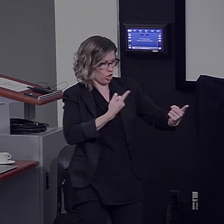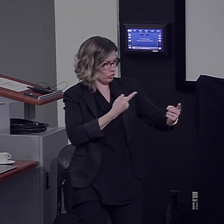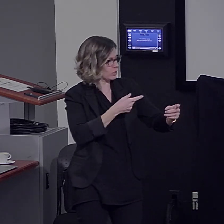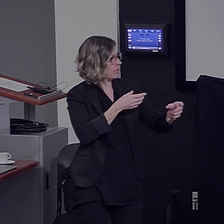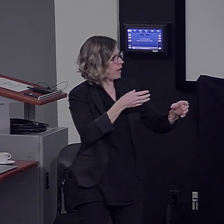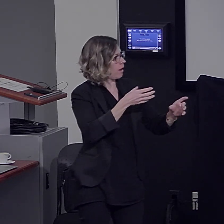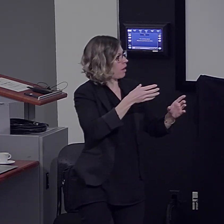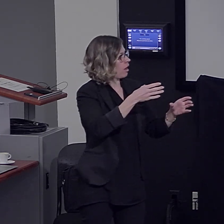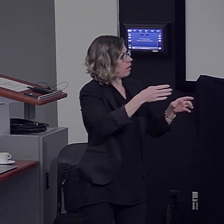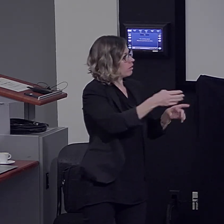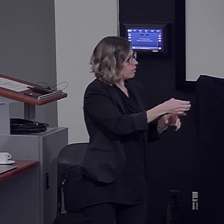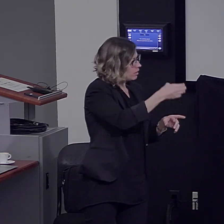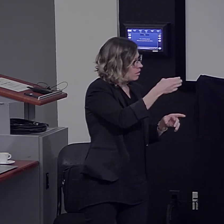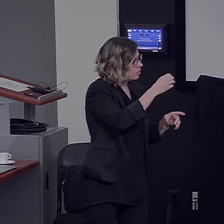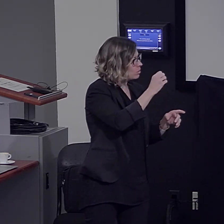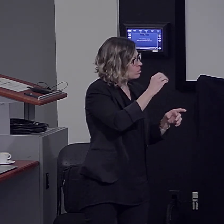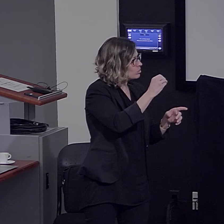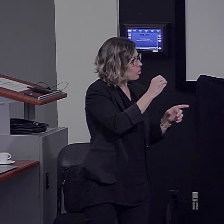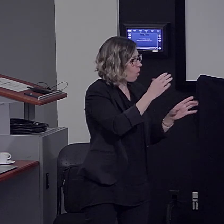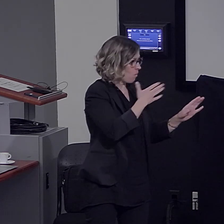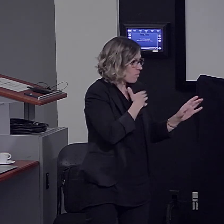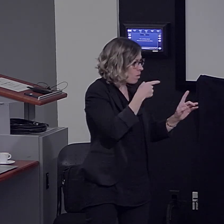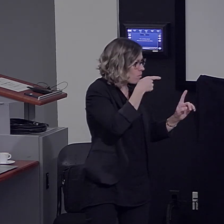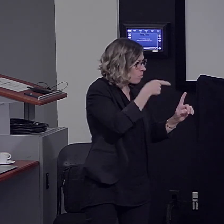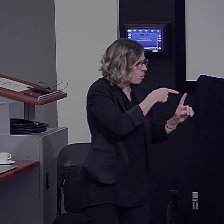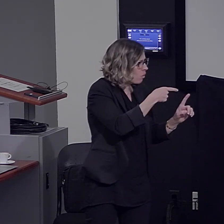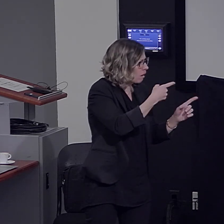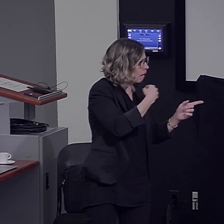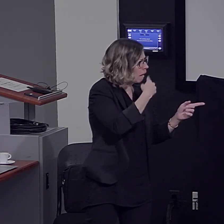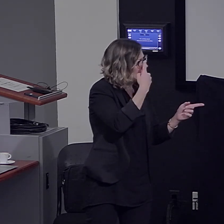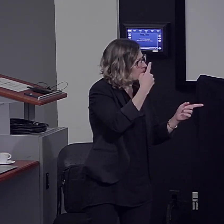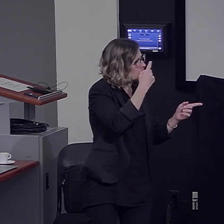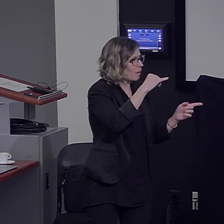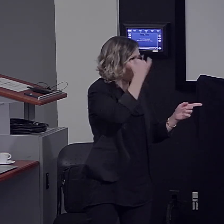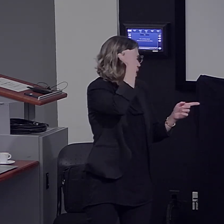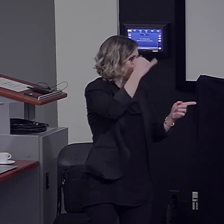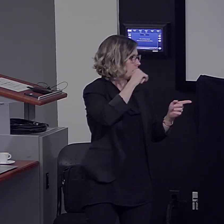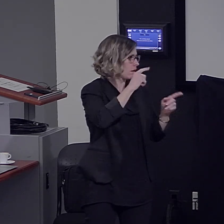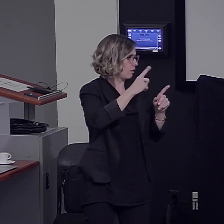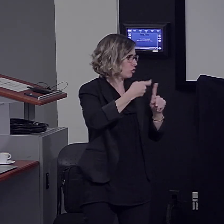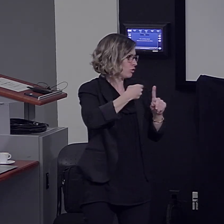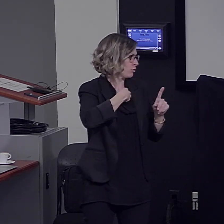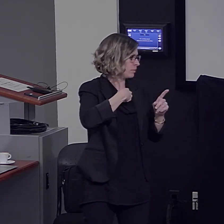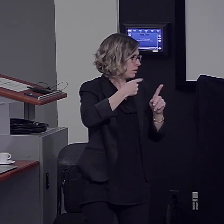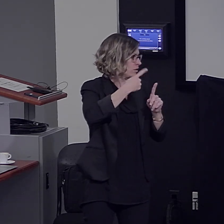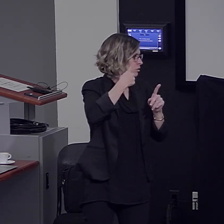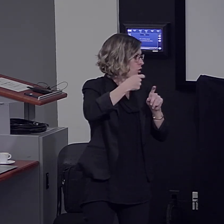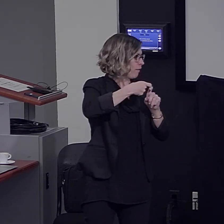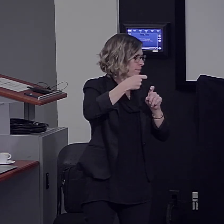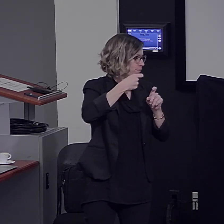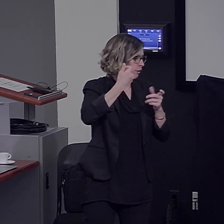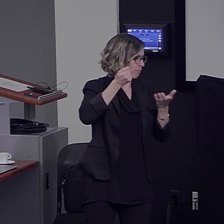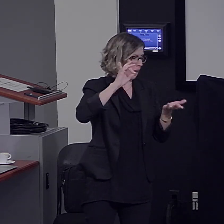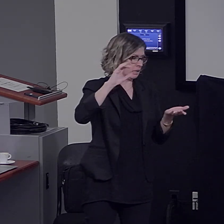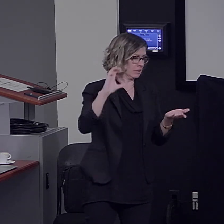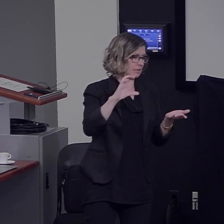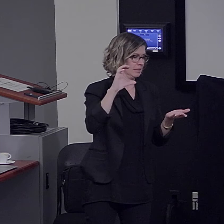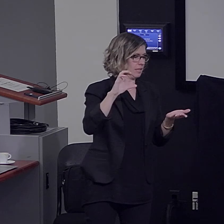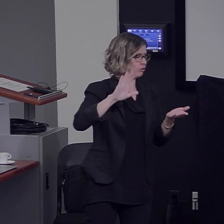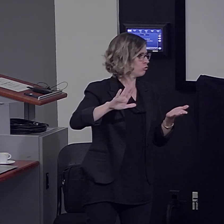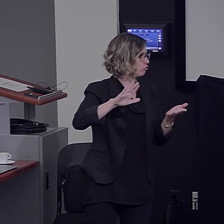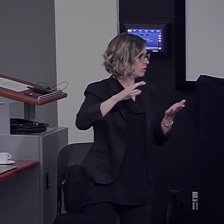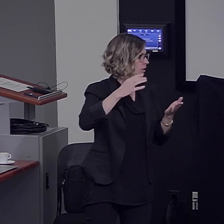grows. So the idea is not original because it started with Condillac in the 18th century, and